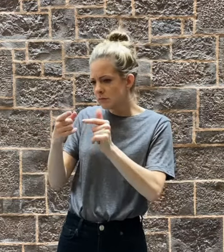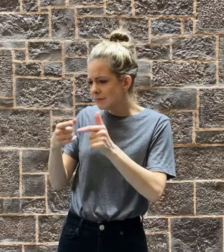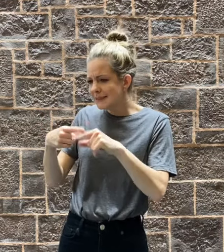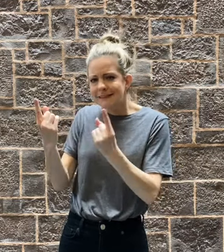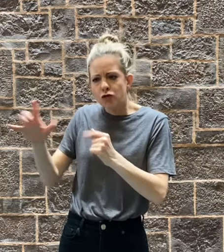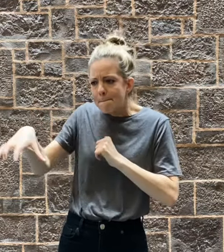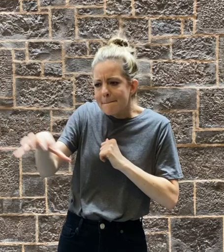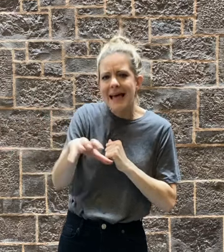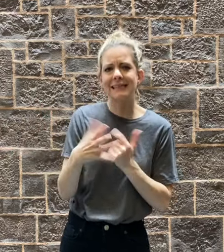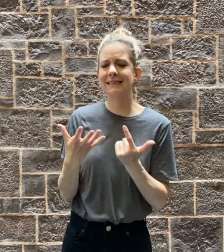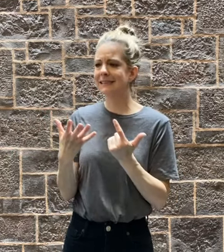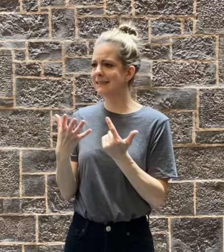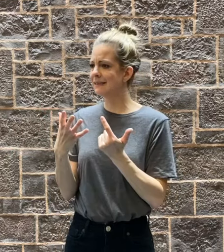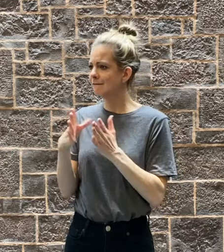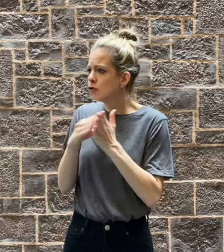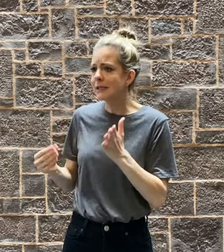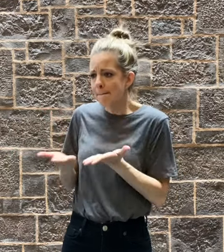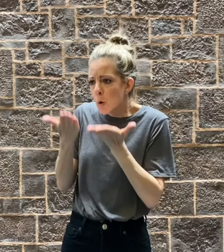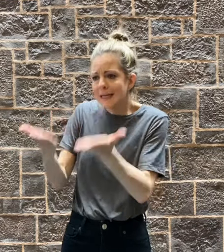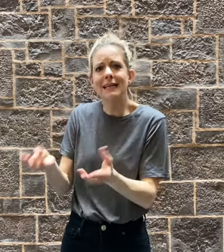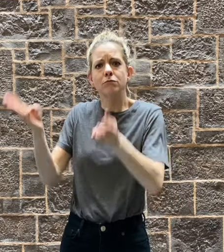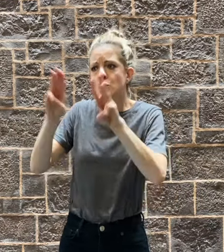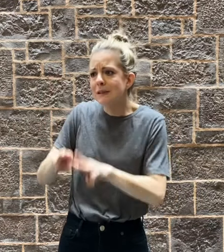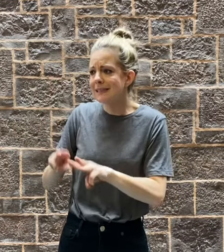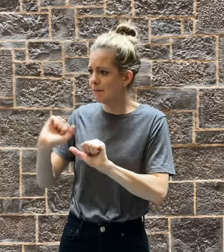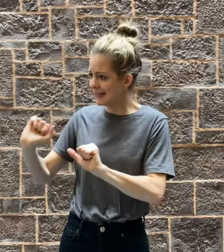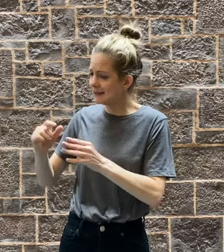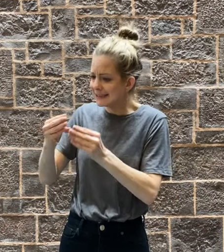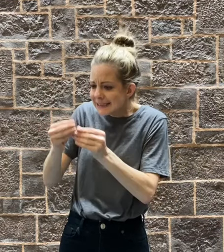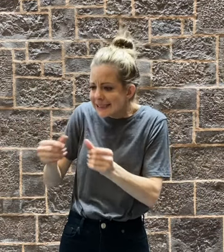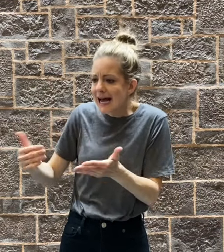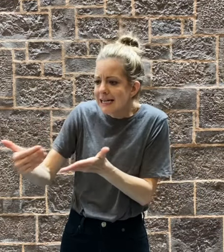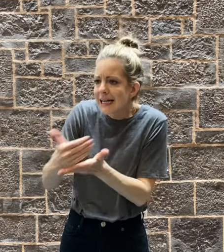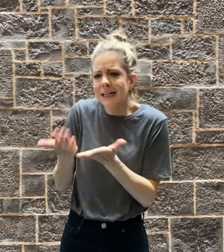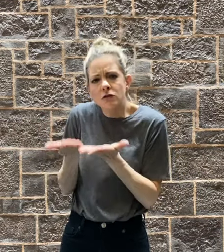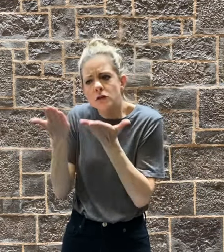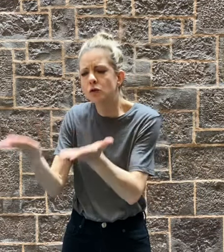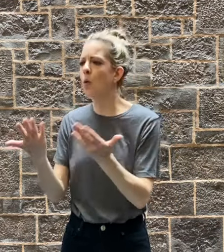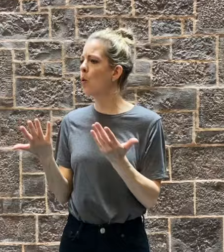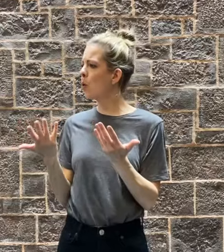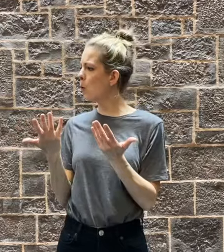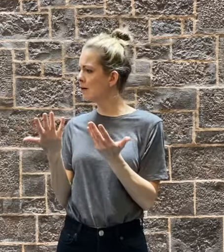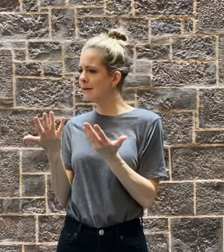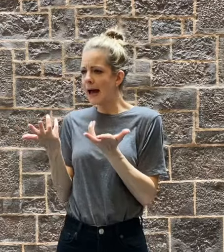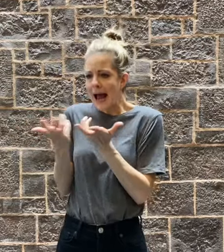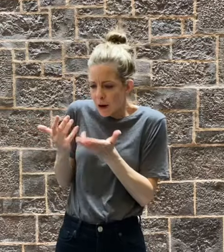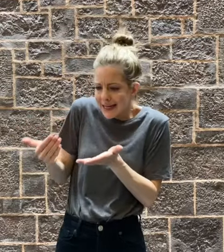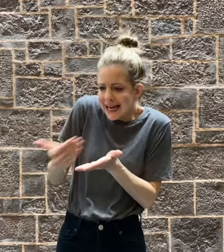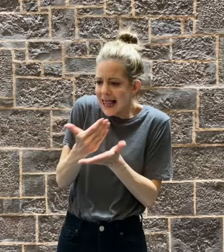museum, by collecting some aggregate from a flower bed or a place on a hotel he stayed in. There's a sort